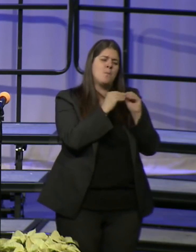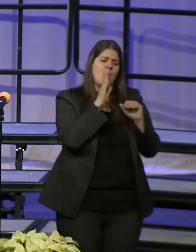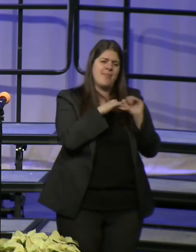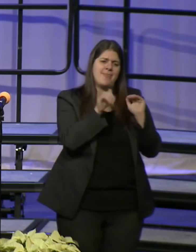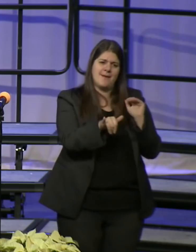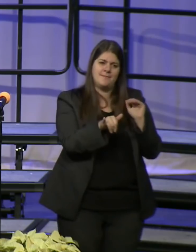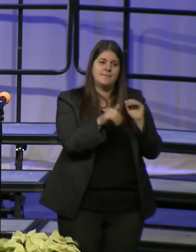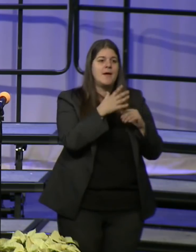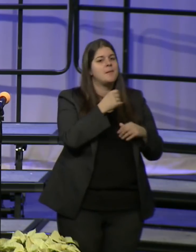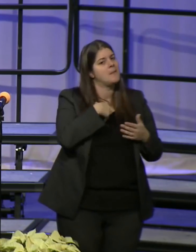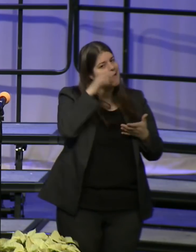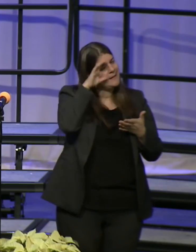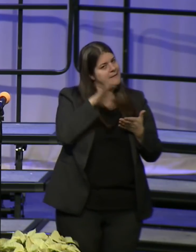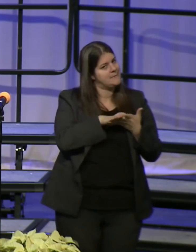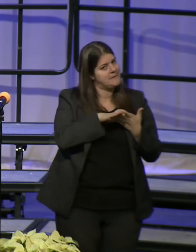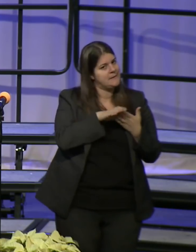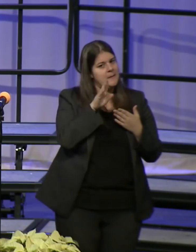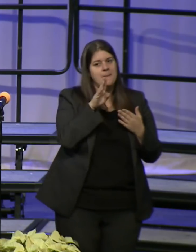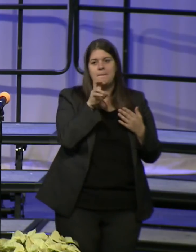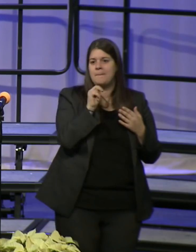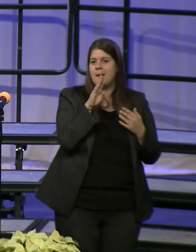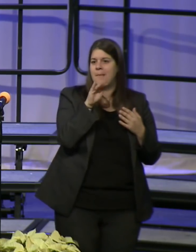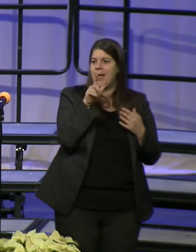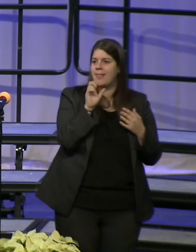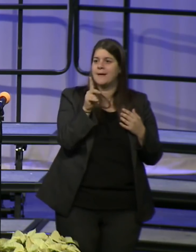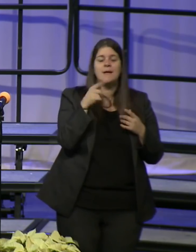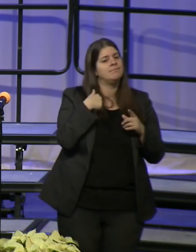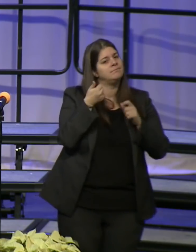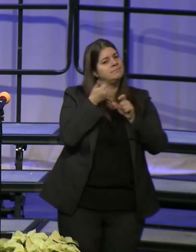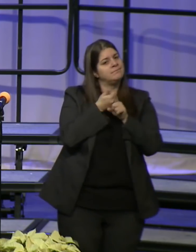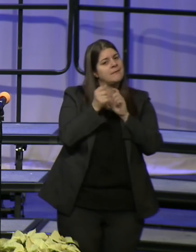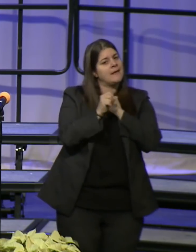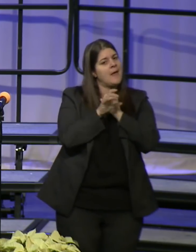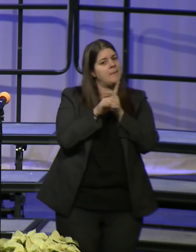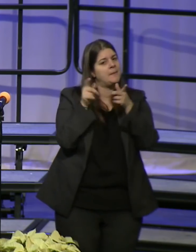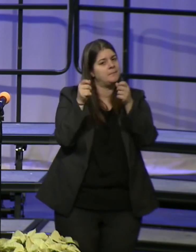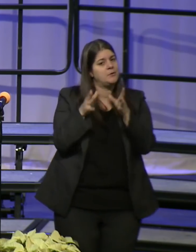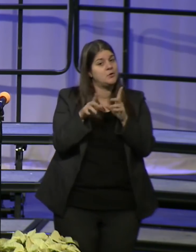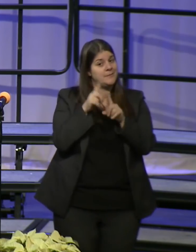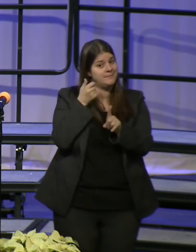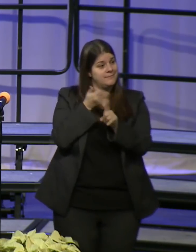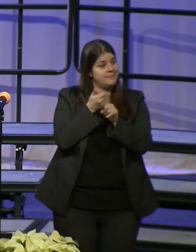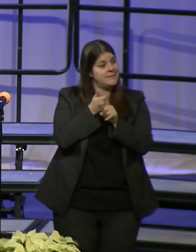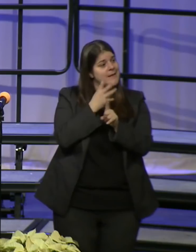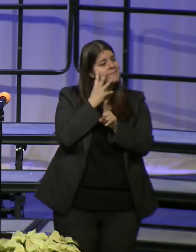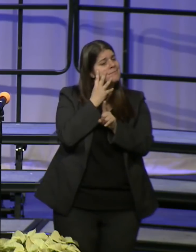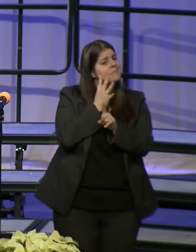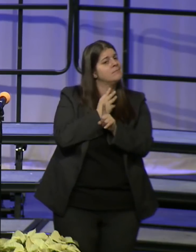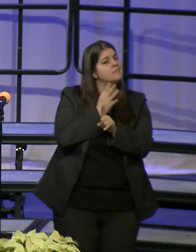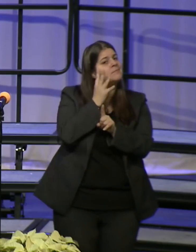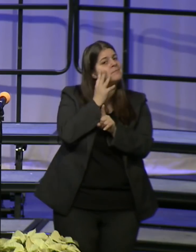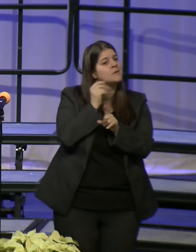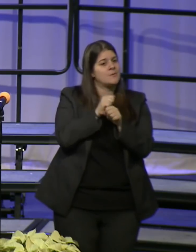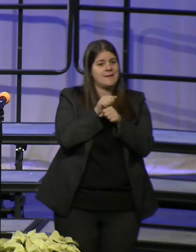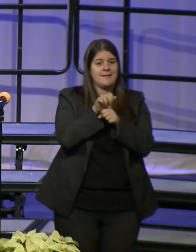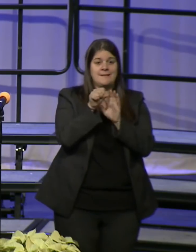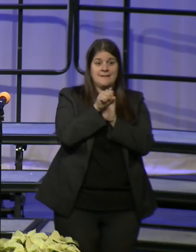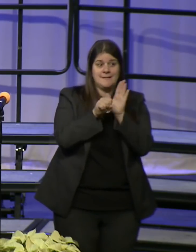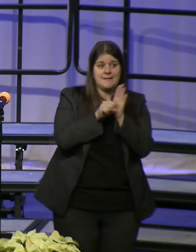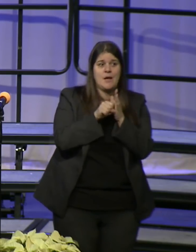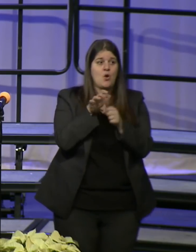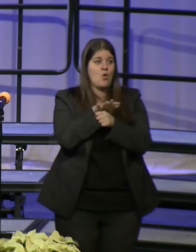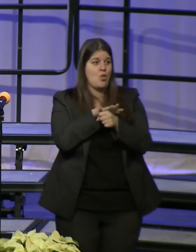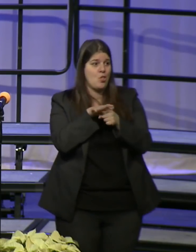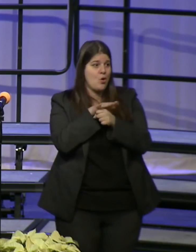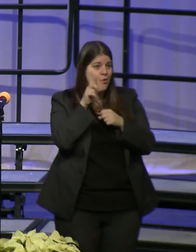husband, Ben Bialik, who had the title campaign manager, but with his years of knowledge about state and local government, served